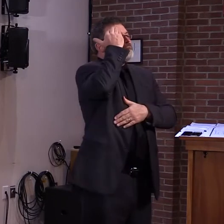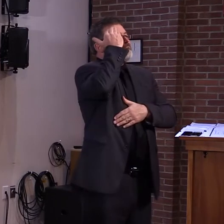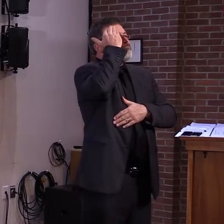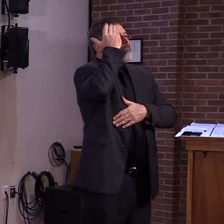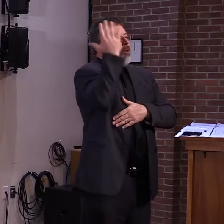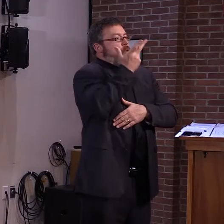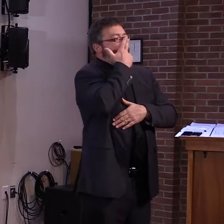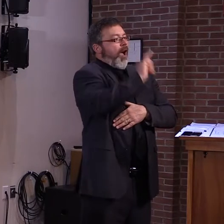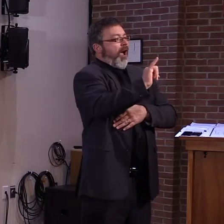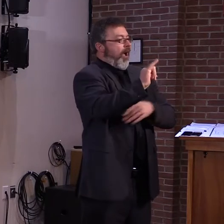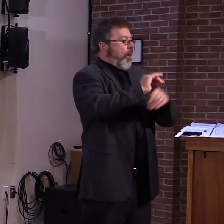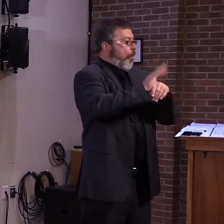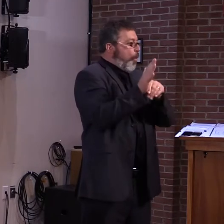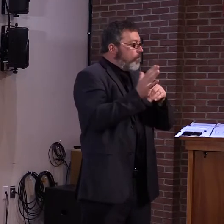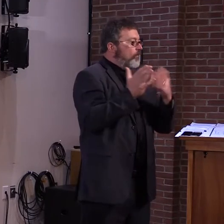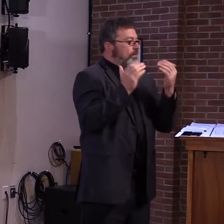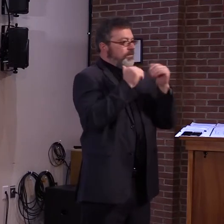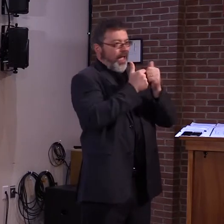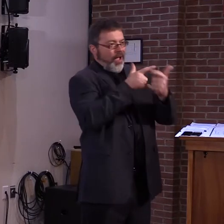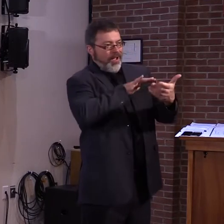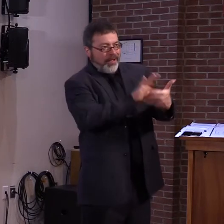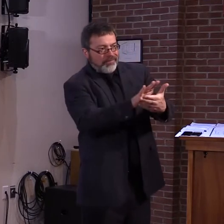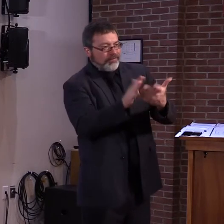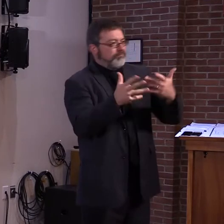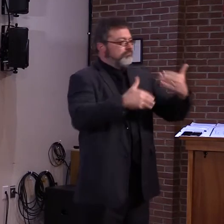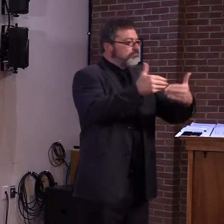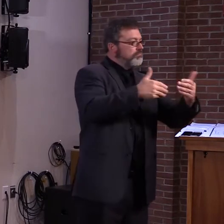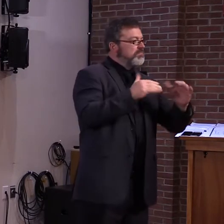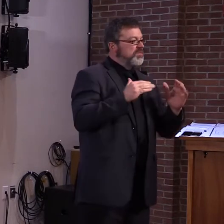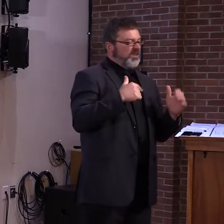we're going to have the same success moving forward that we've had in the past.